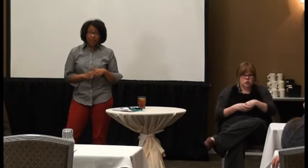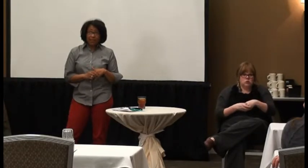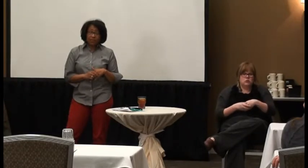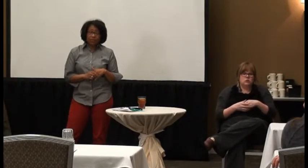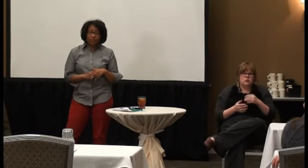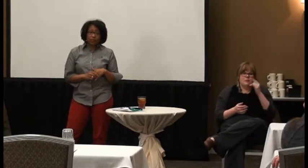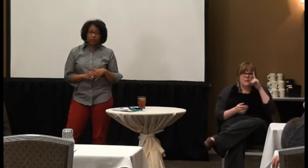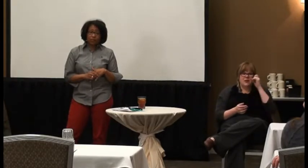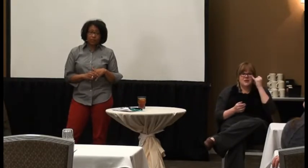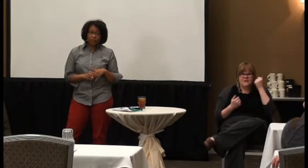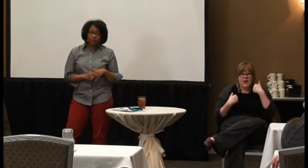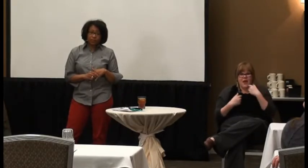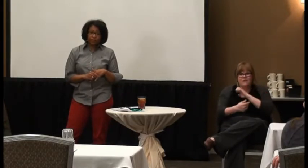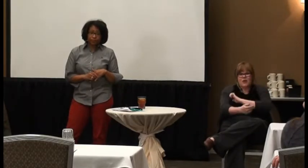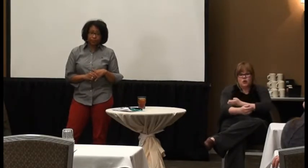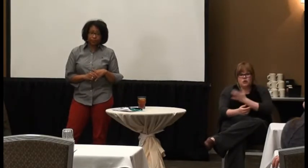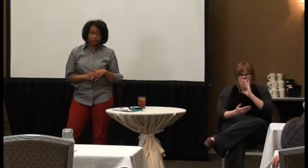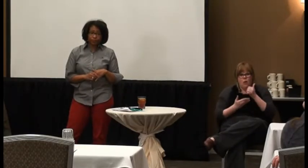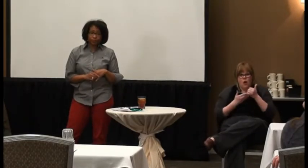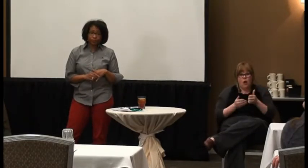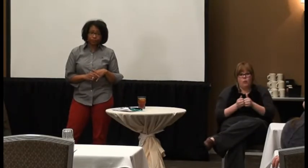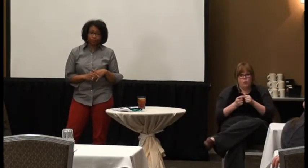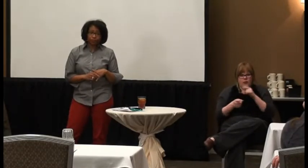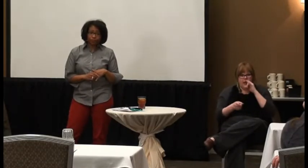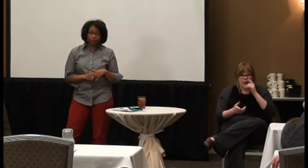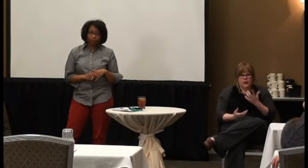Because if they have the energy, they'll help them with their kids.